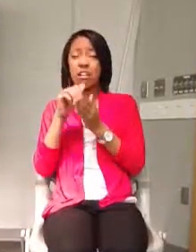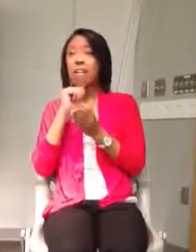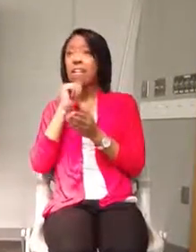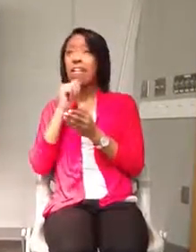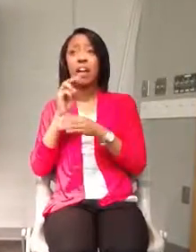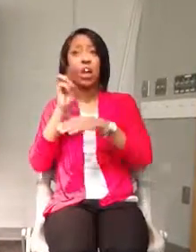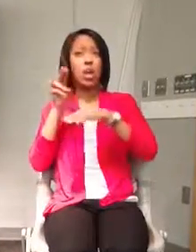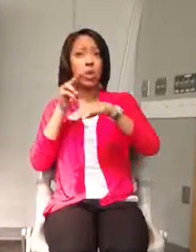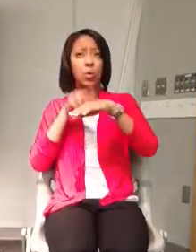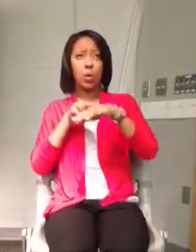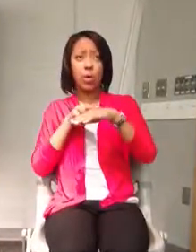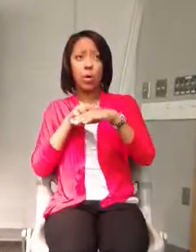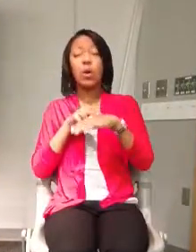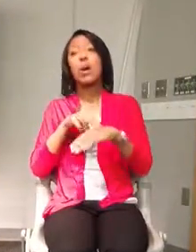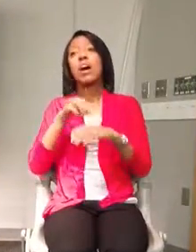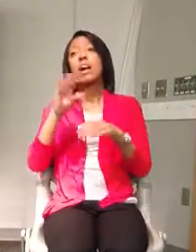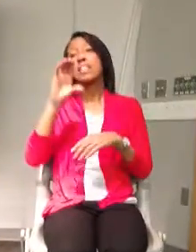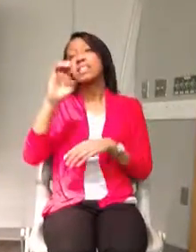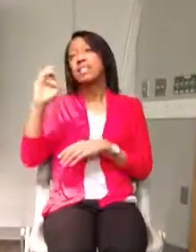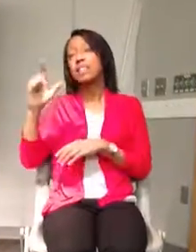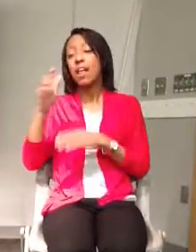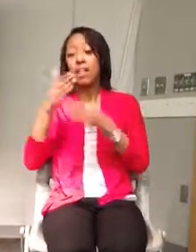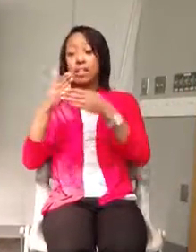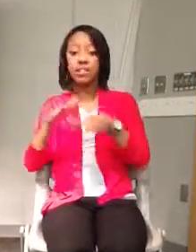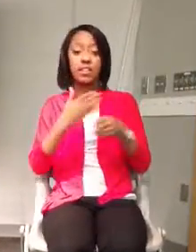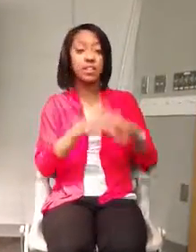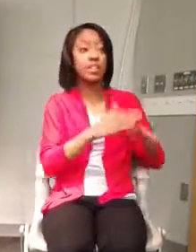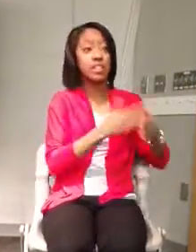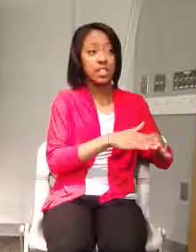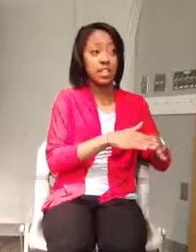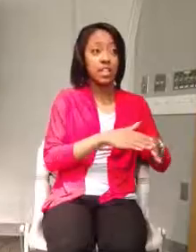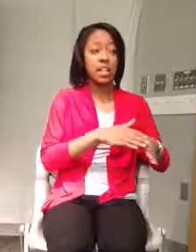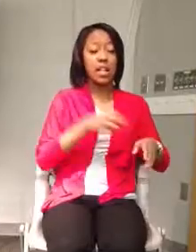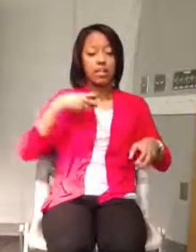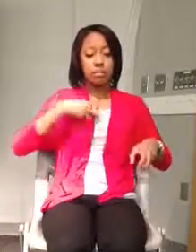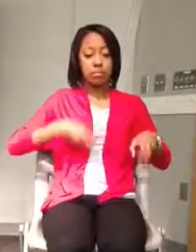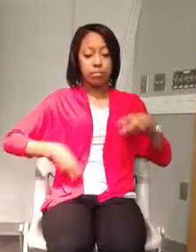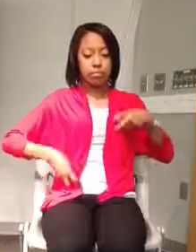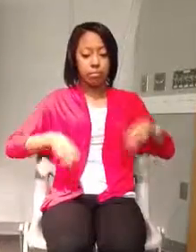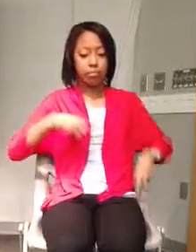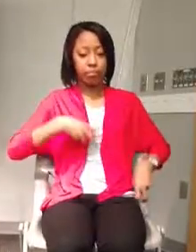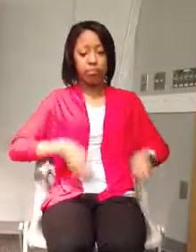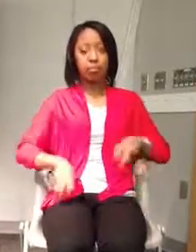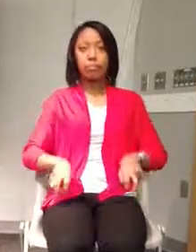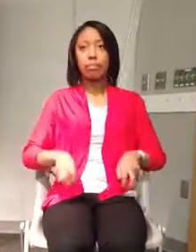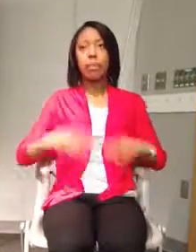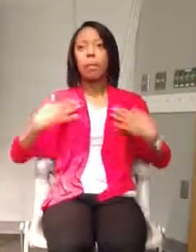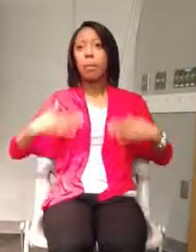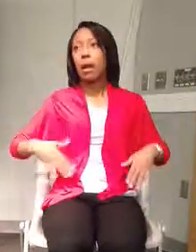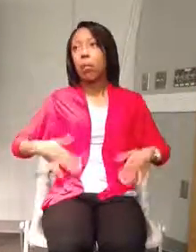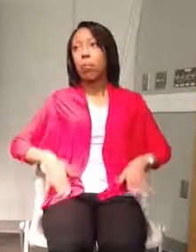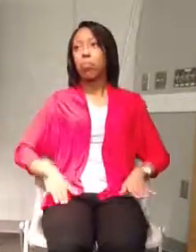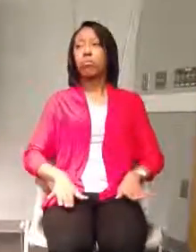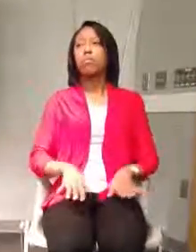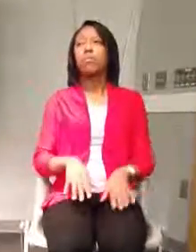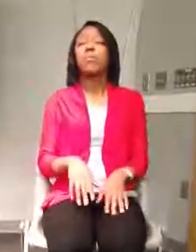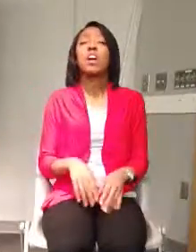cell division and reproduction that spreads throughout the body. The reason why there are so many different types of cancers, it isn't just